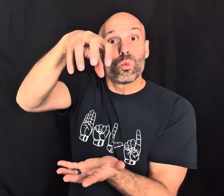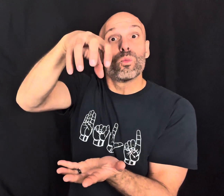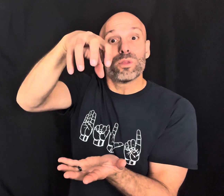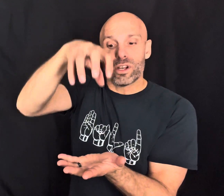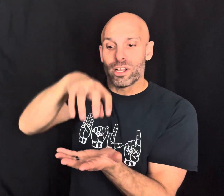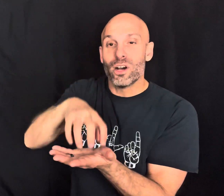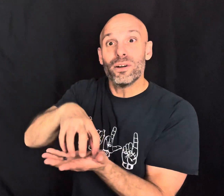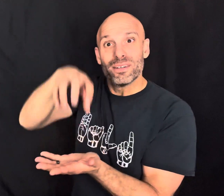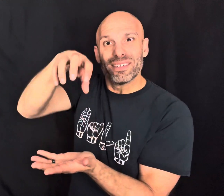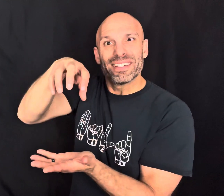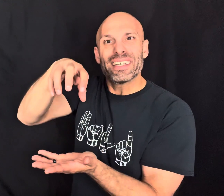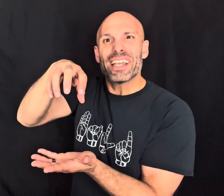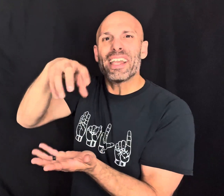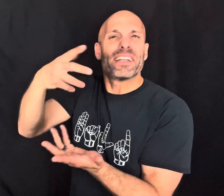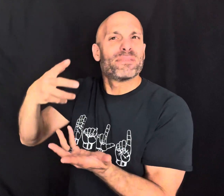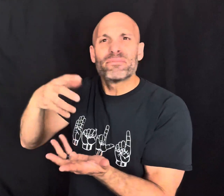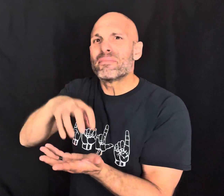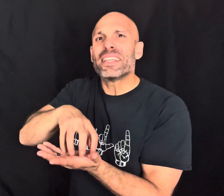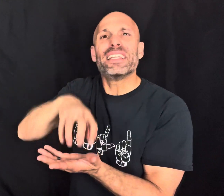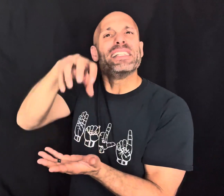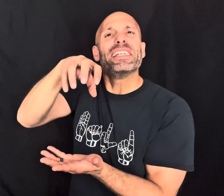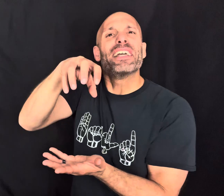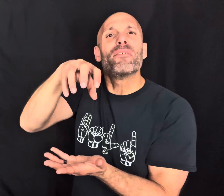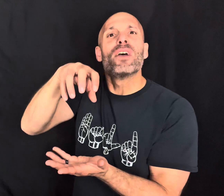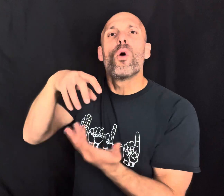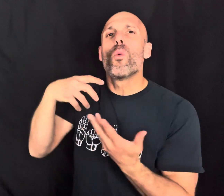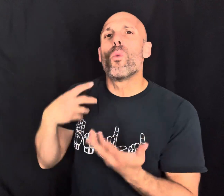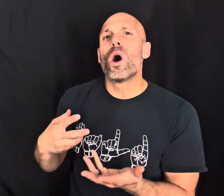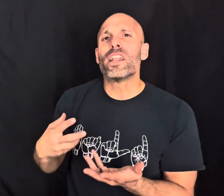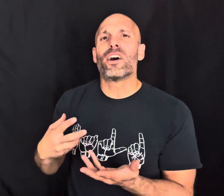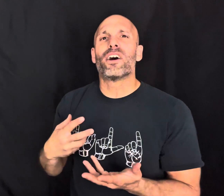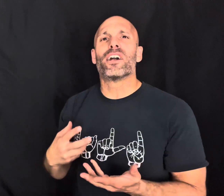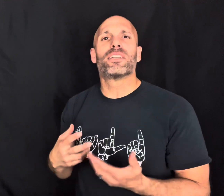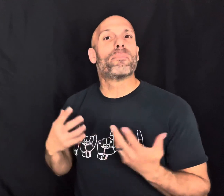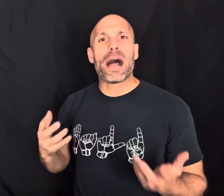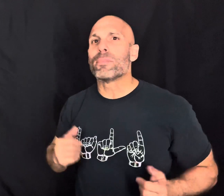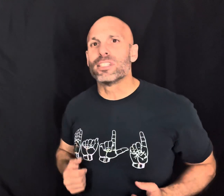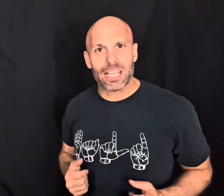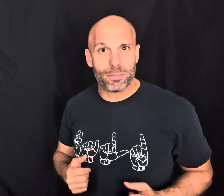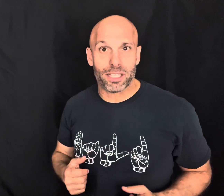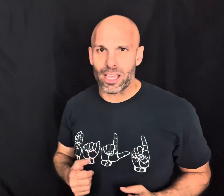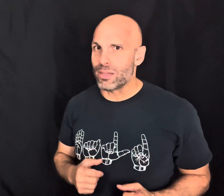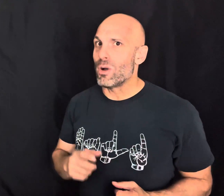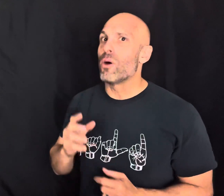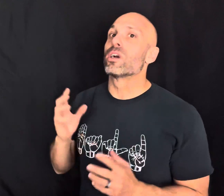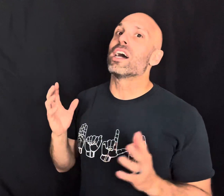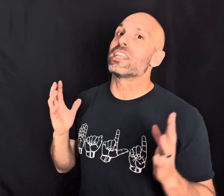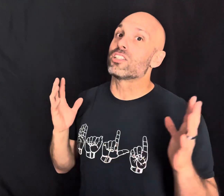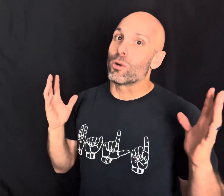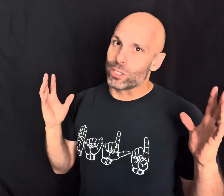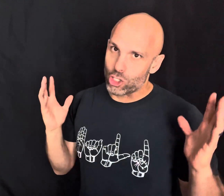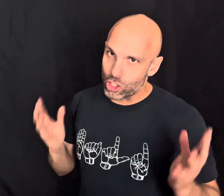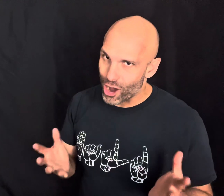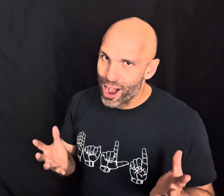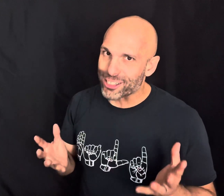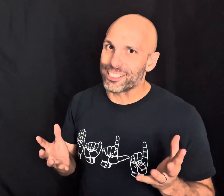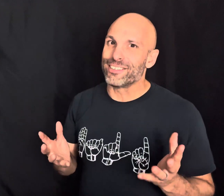There you go. Cake. Easy enough. What are some popular types of cake? Well, we're gonna start with chocolate,